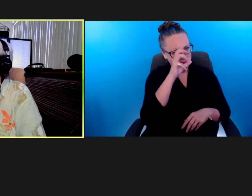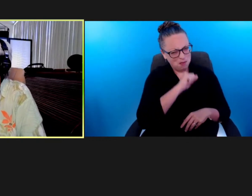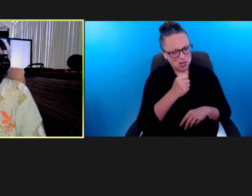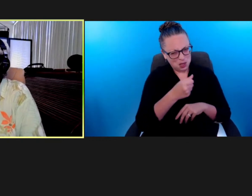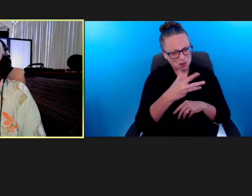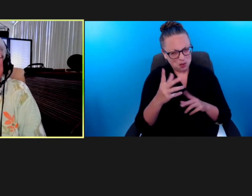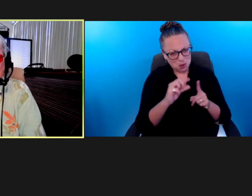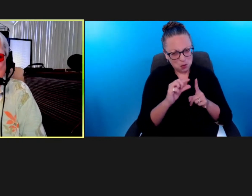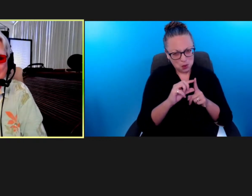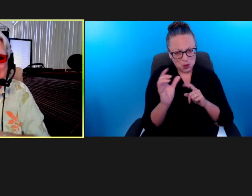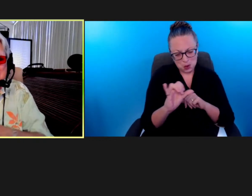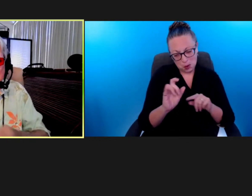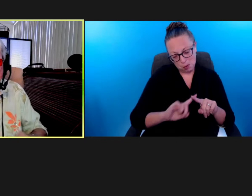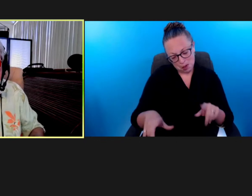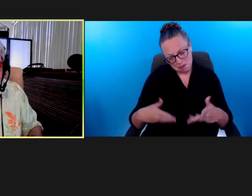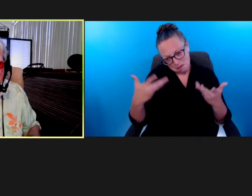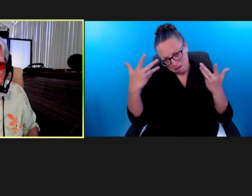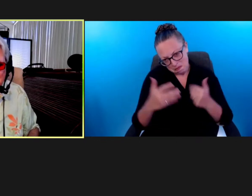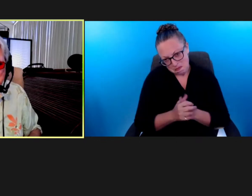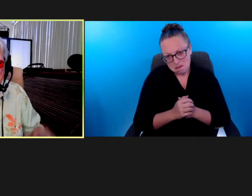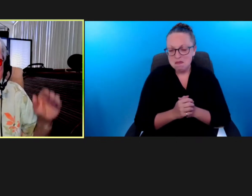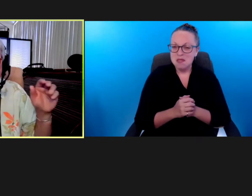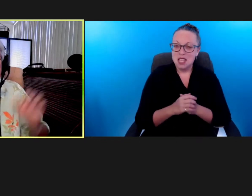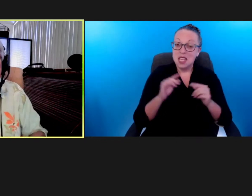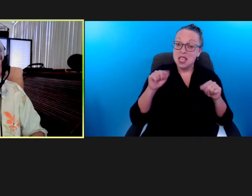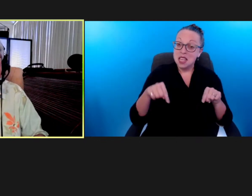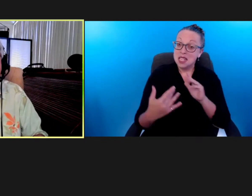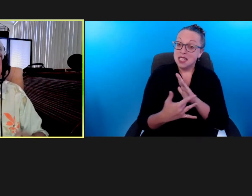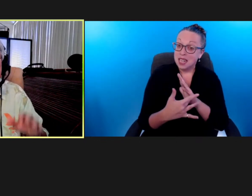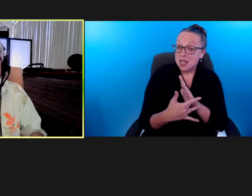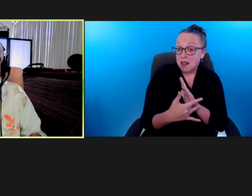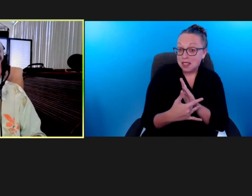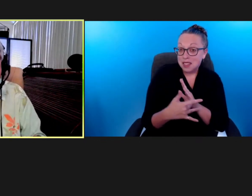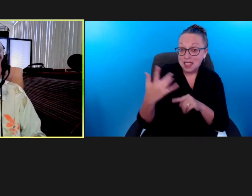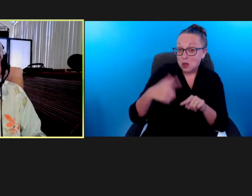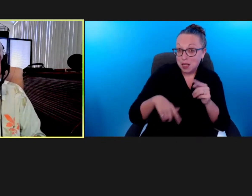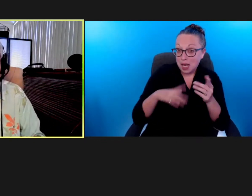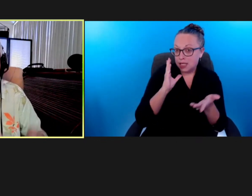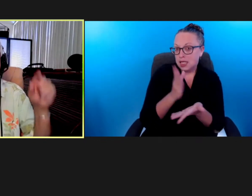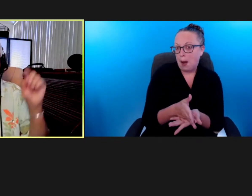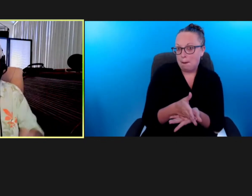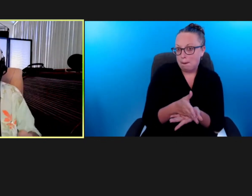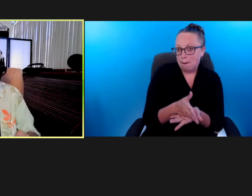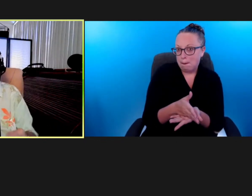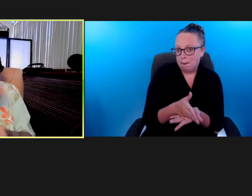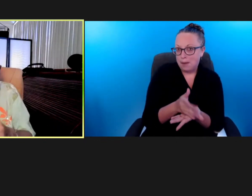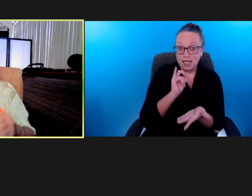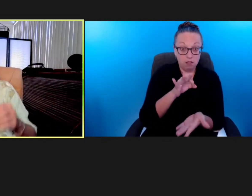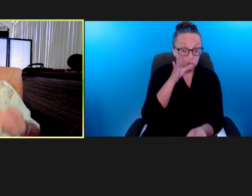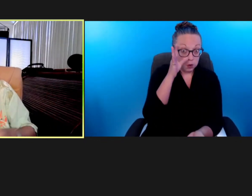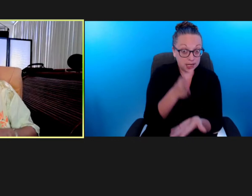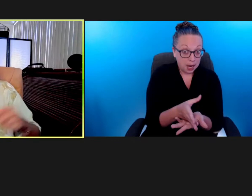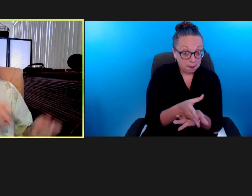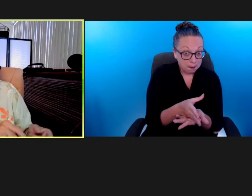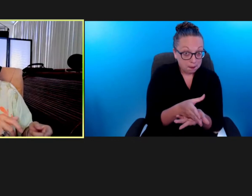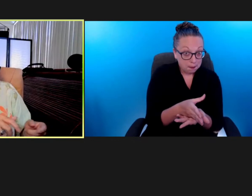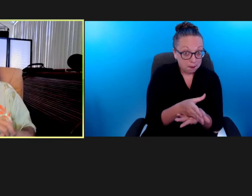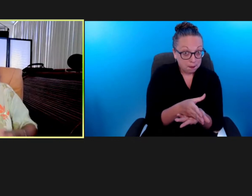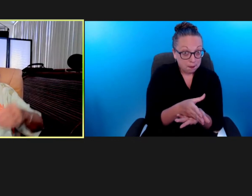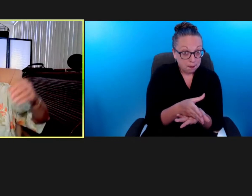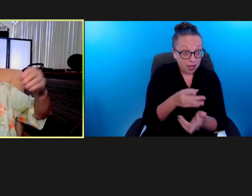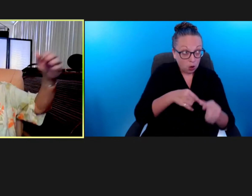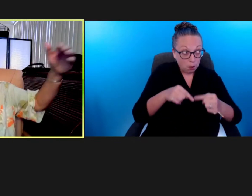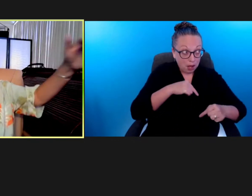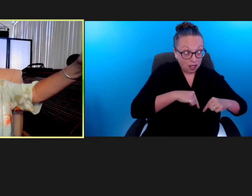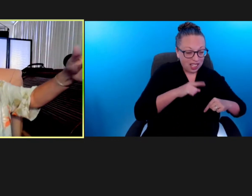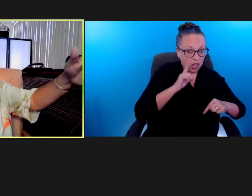well. The thing is about this technology, you can't stop on a dime. If you stop and reread, it'll